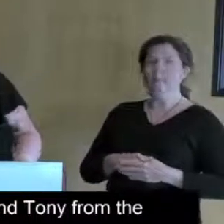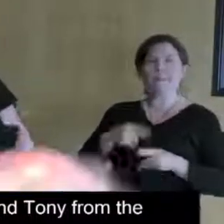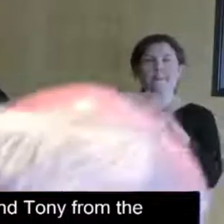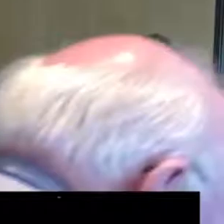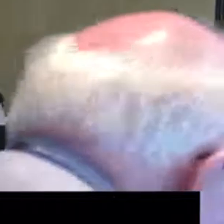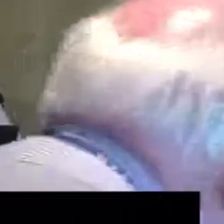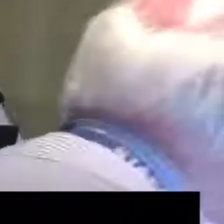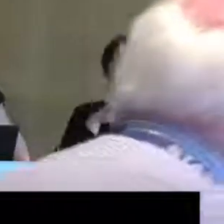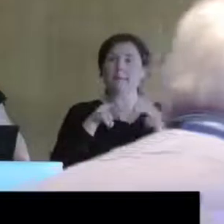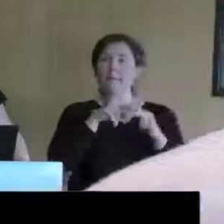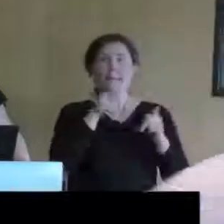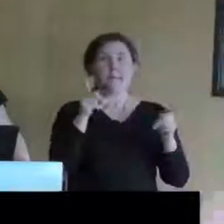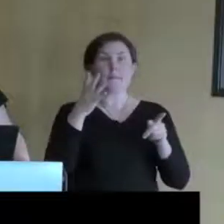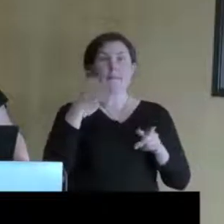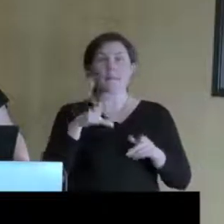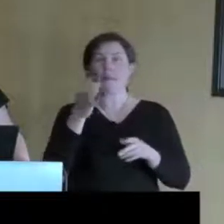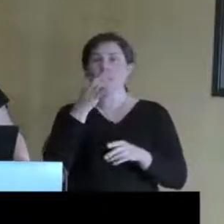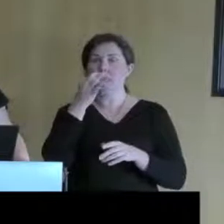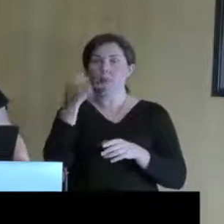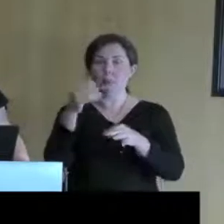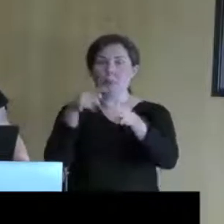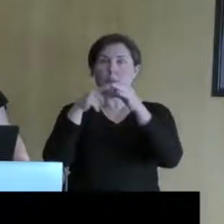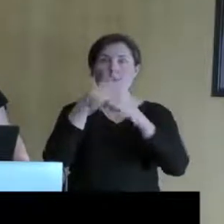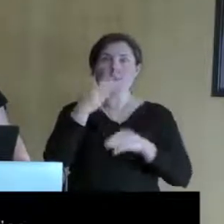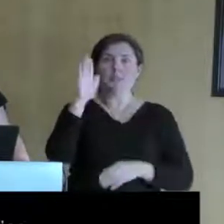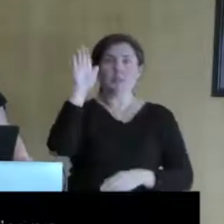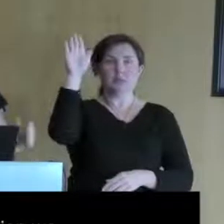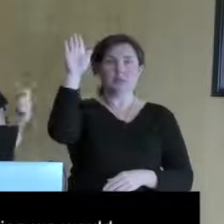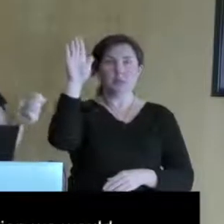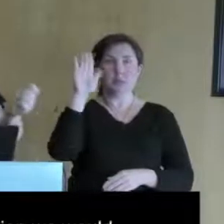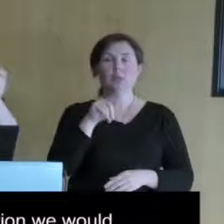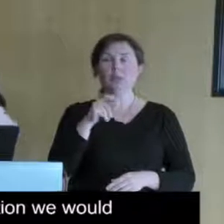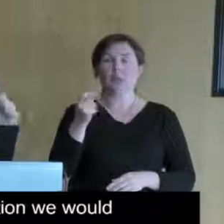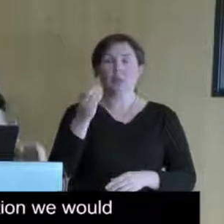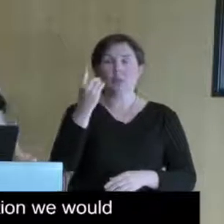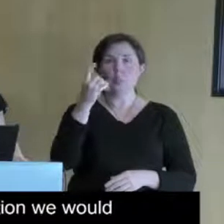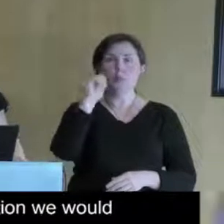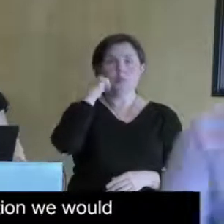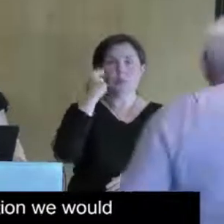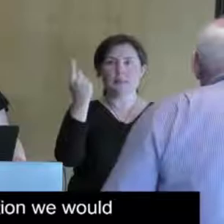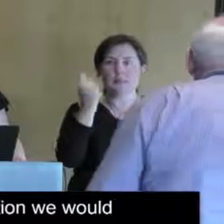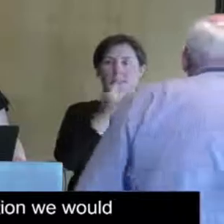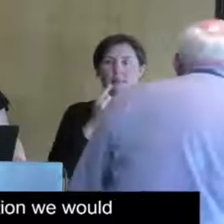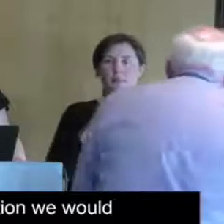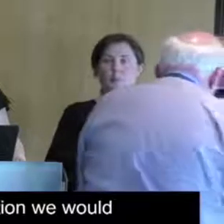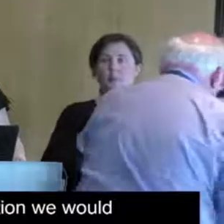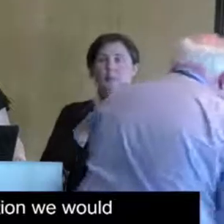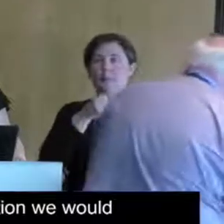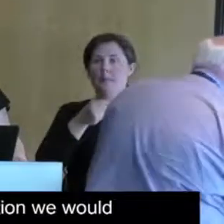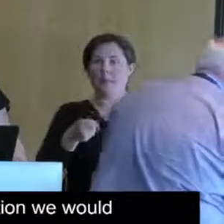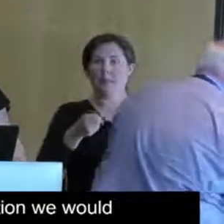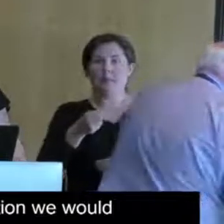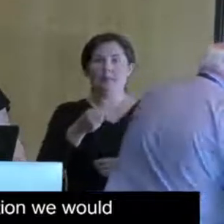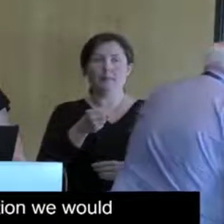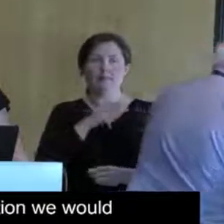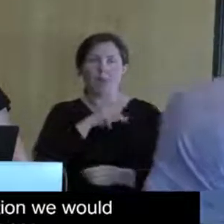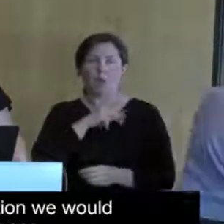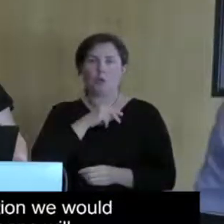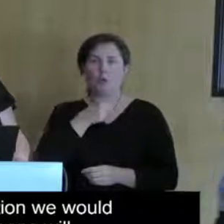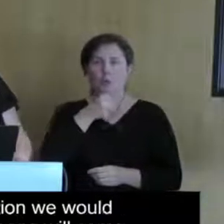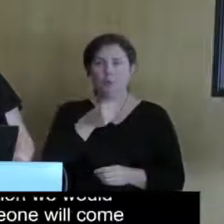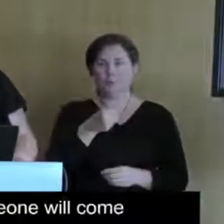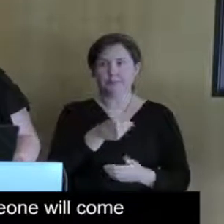can answer it from a community housing perspective and Tony from the department's perspective. Thank you. Just let you stay up there.